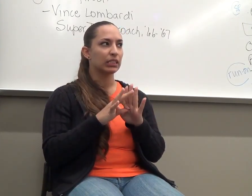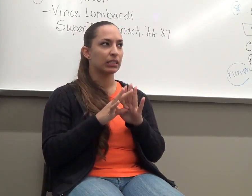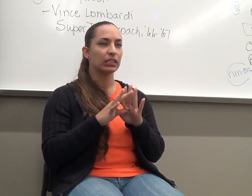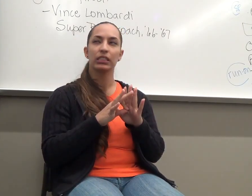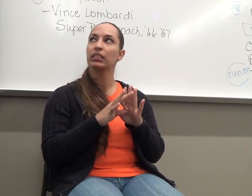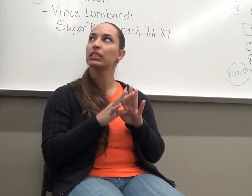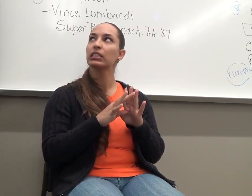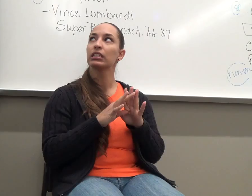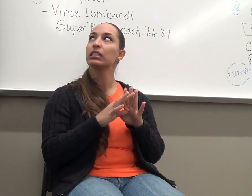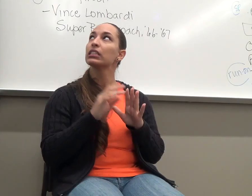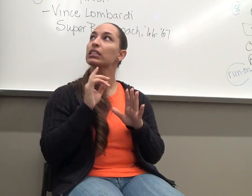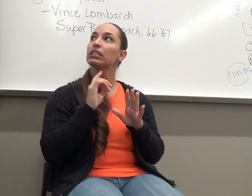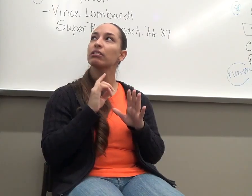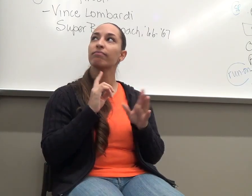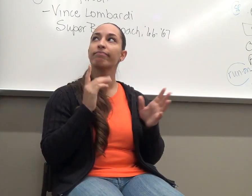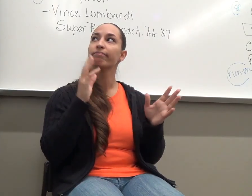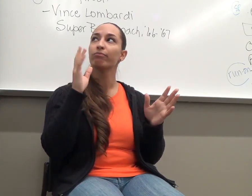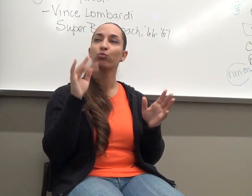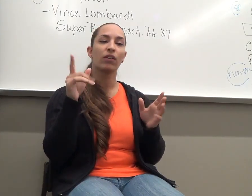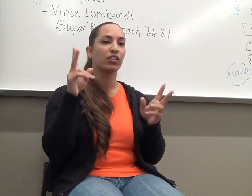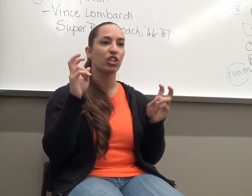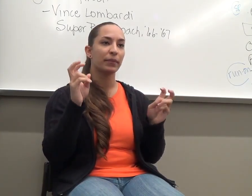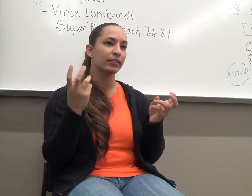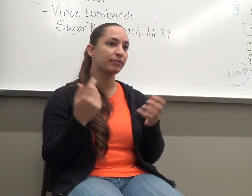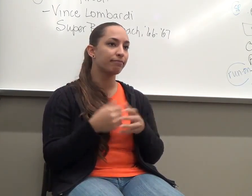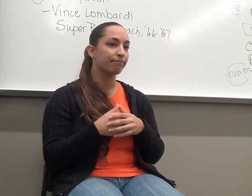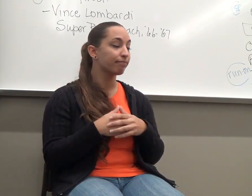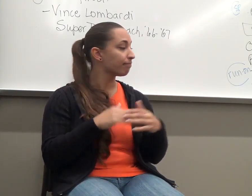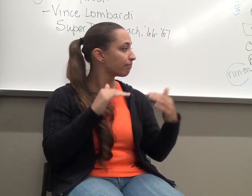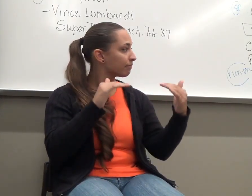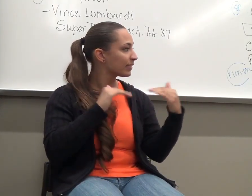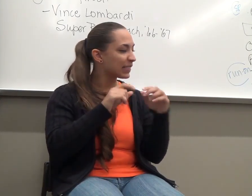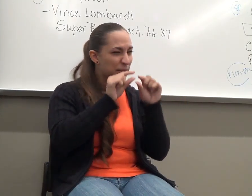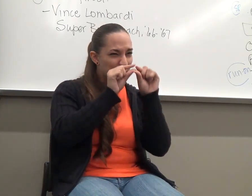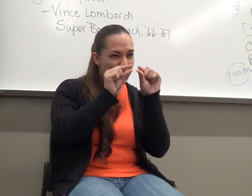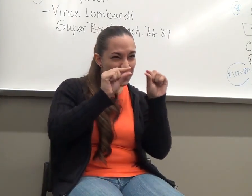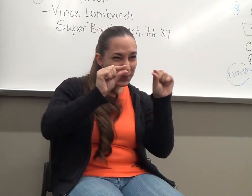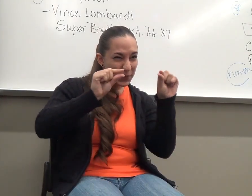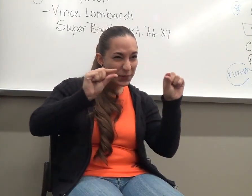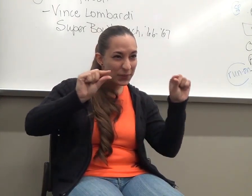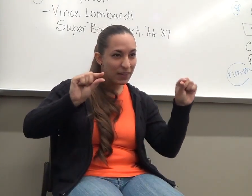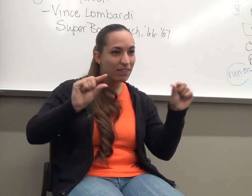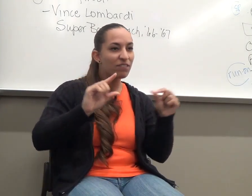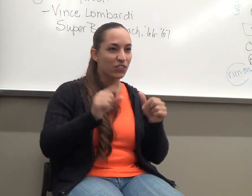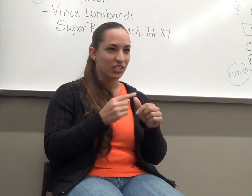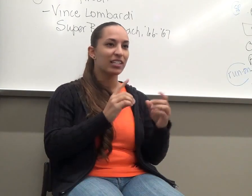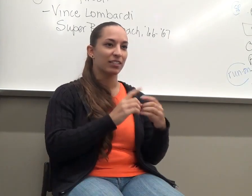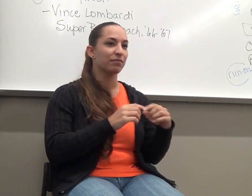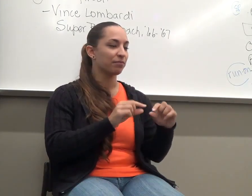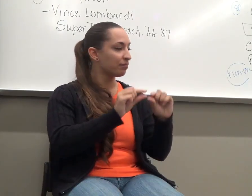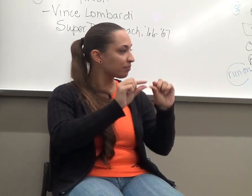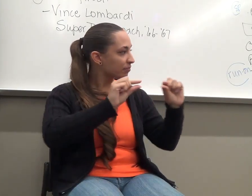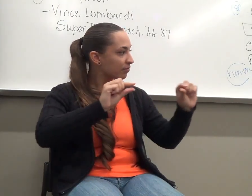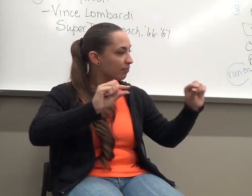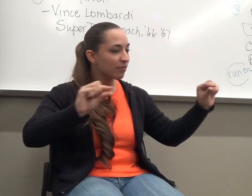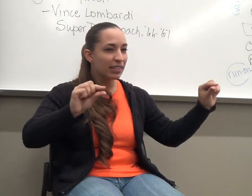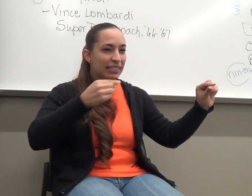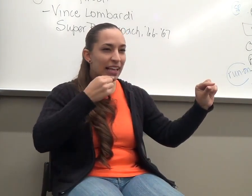together. Okay. However, in Sandra's case, the thesis statement topic sentence could be at the end. She